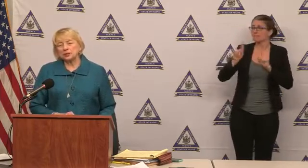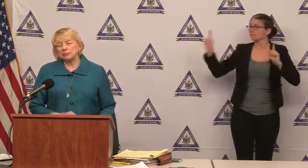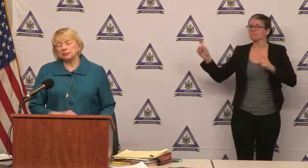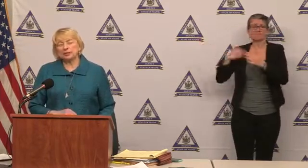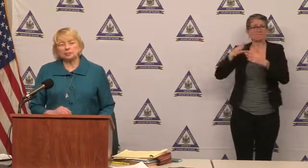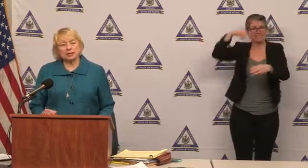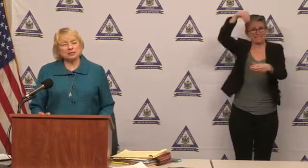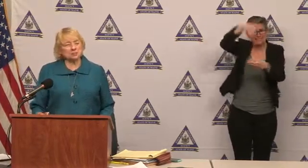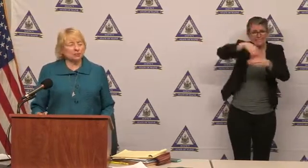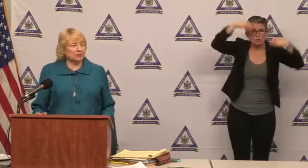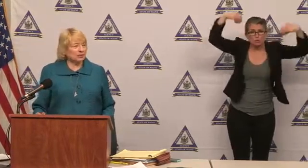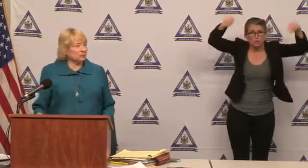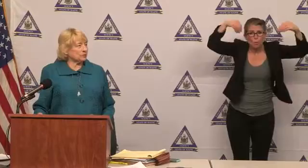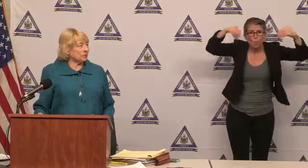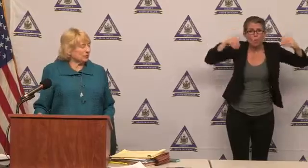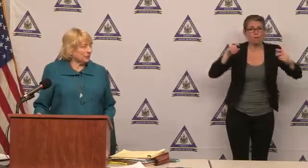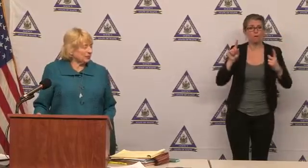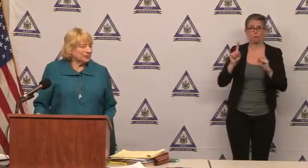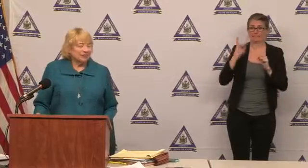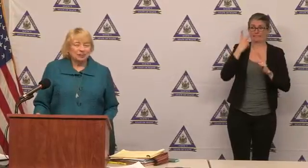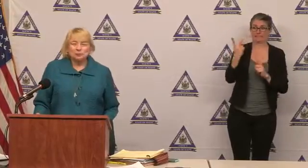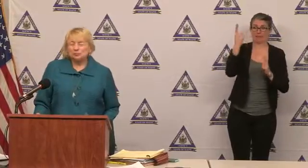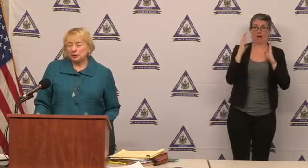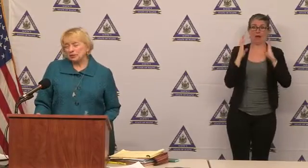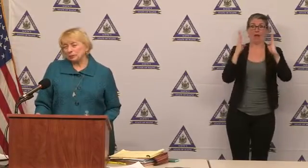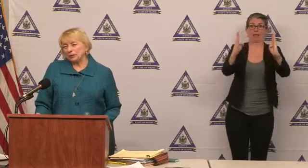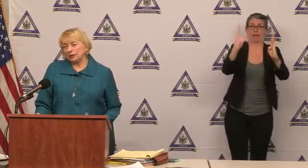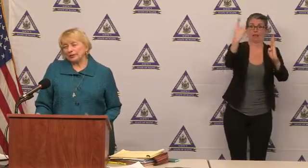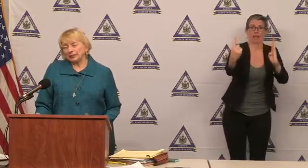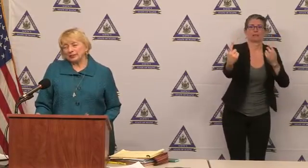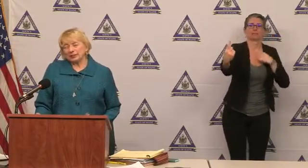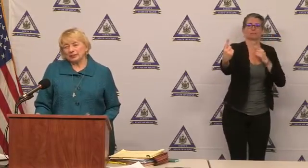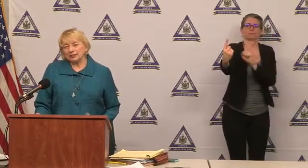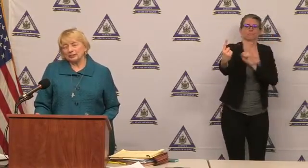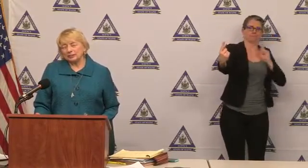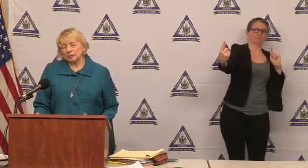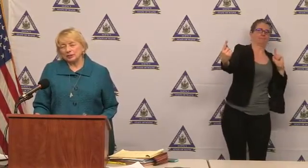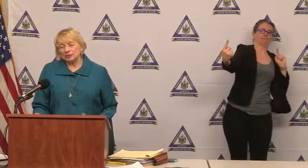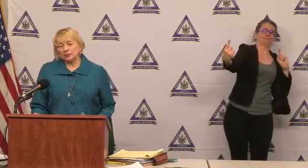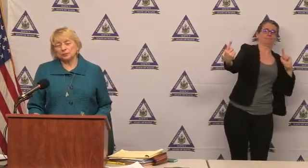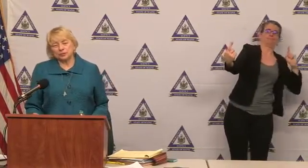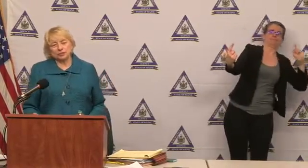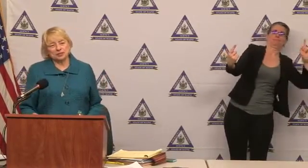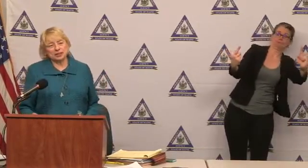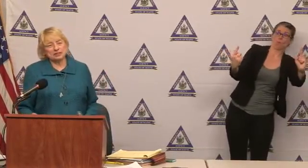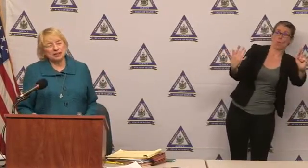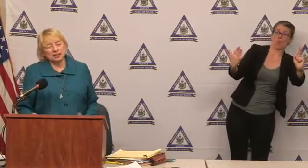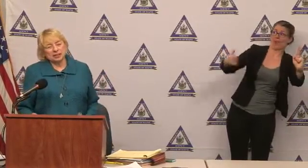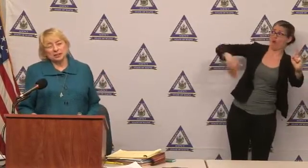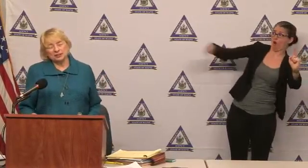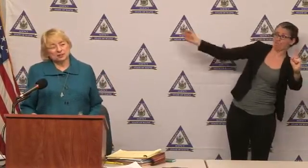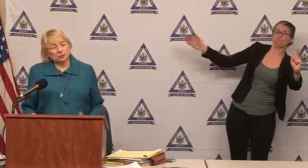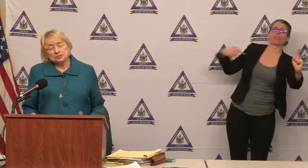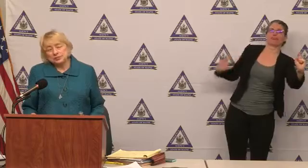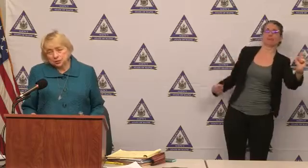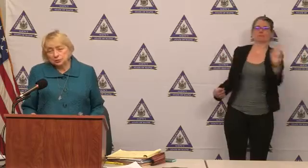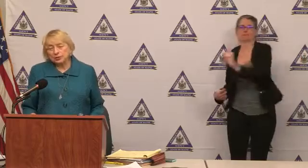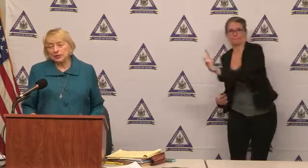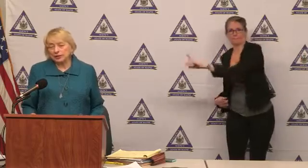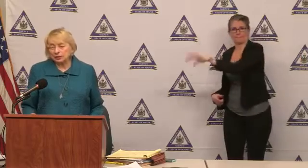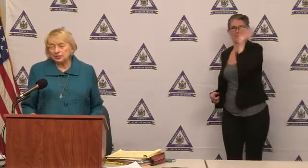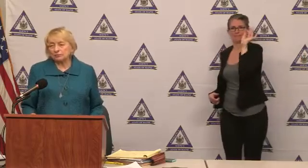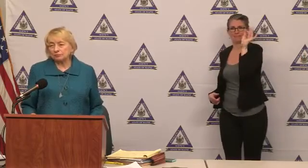morning about pickup basketball games and baseball and sporting events. And those